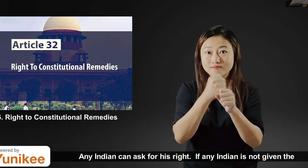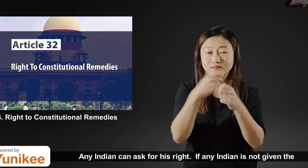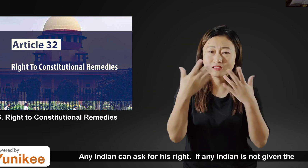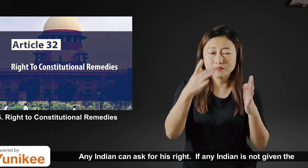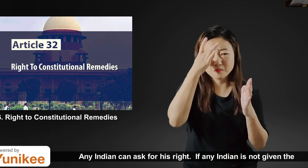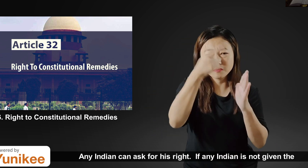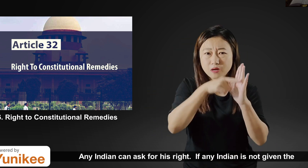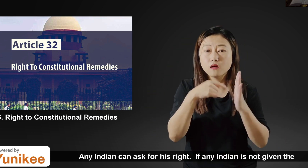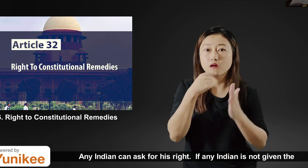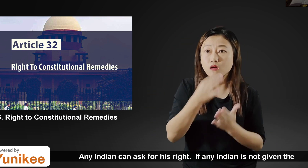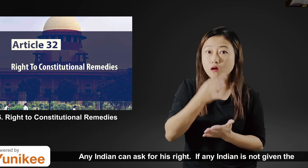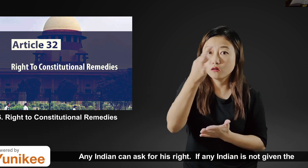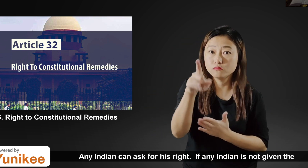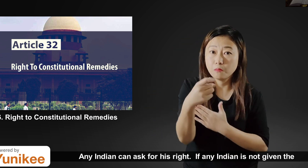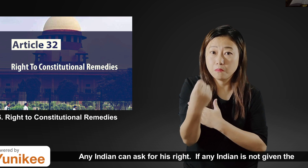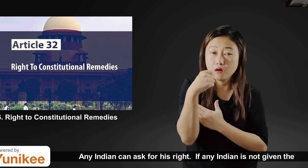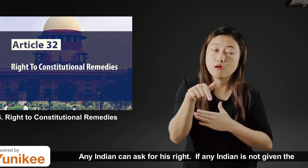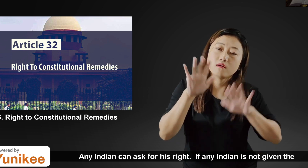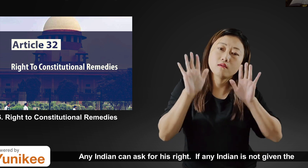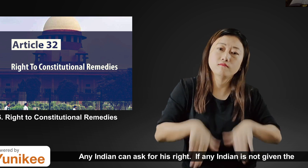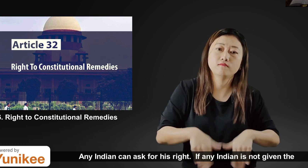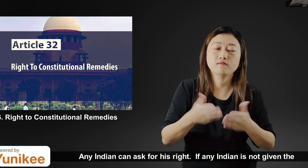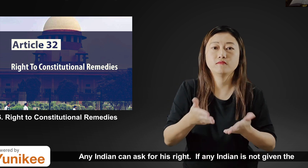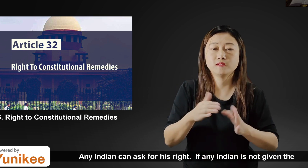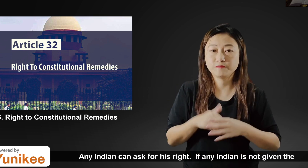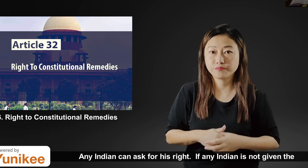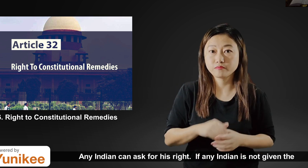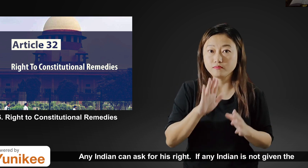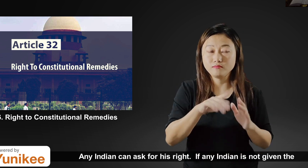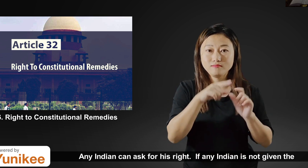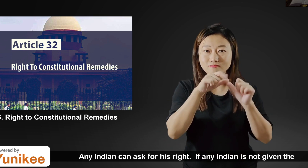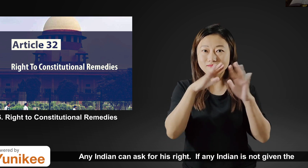any indian can ask for his right if any indian is not given the